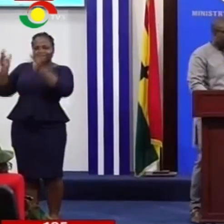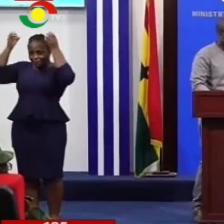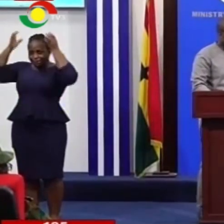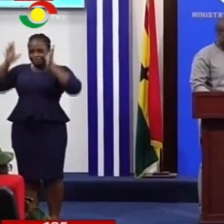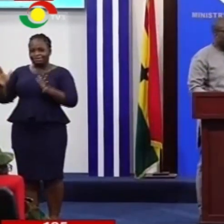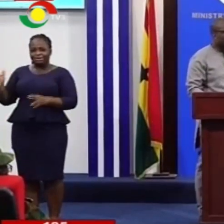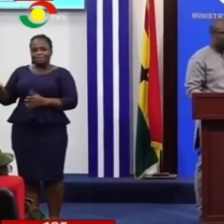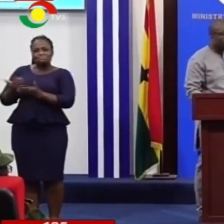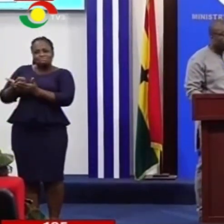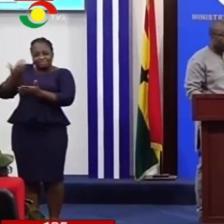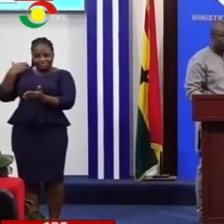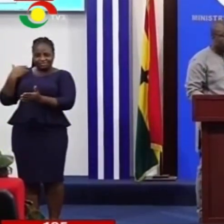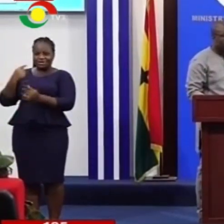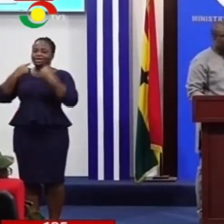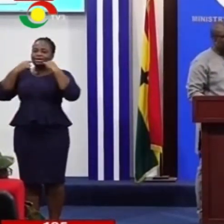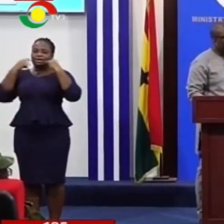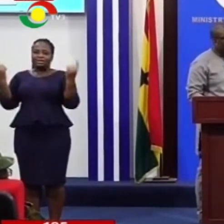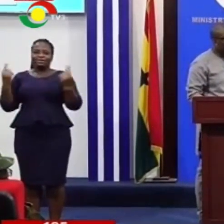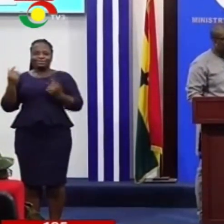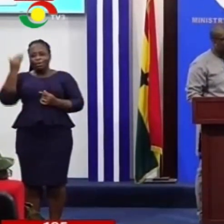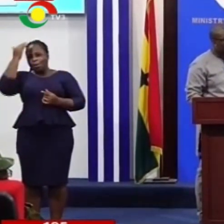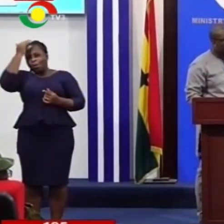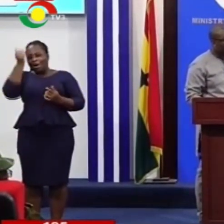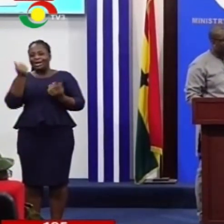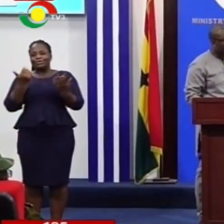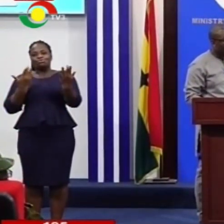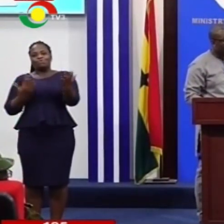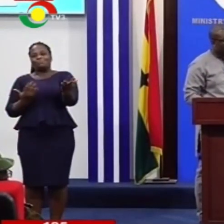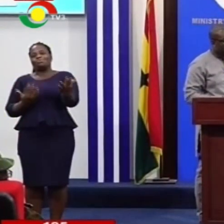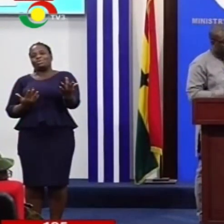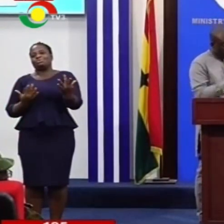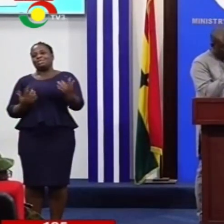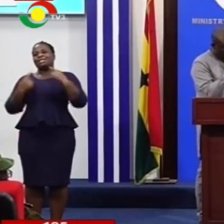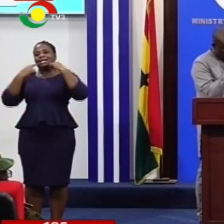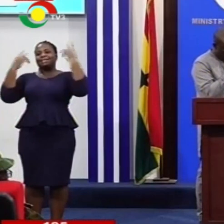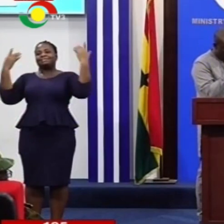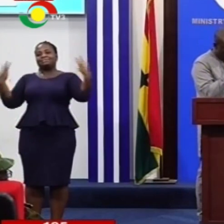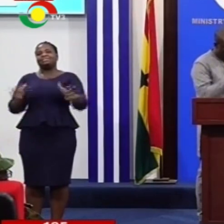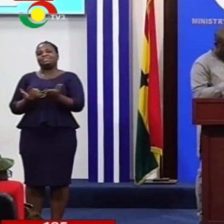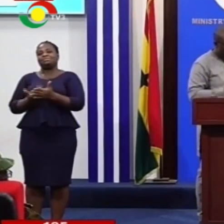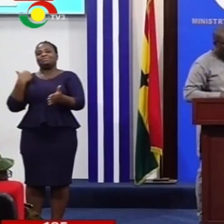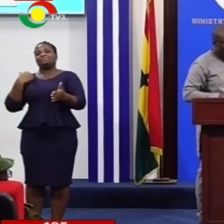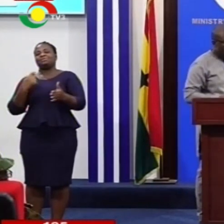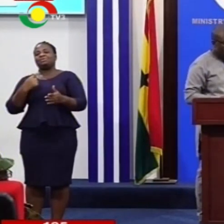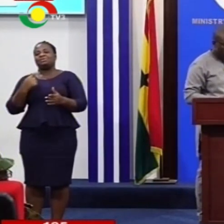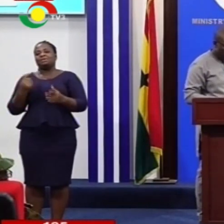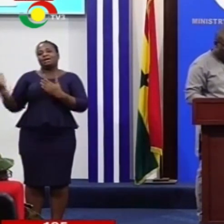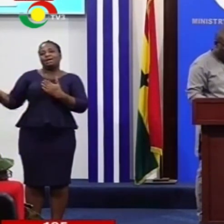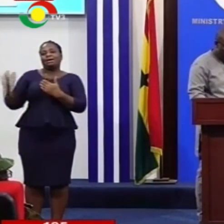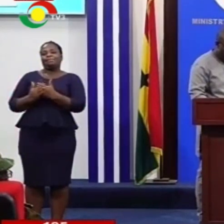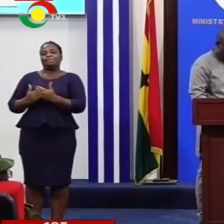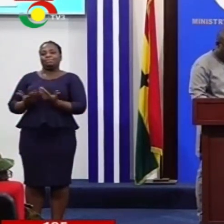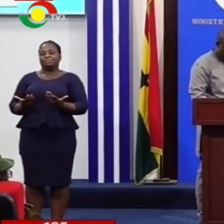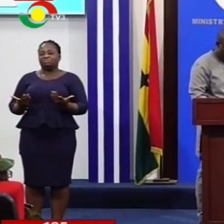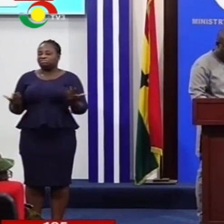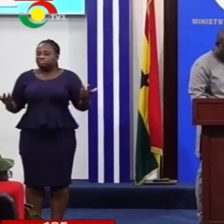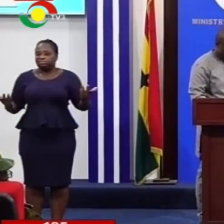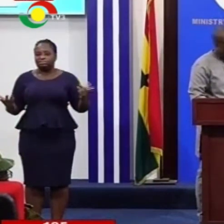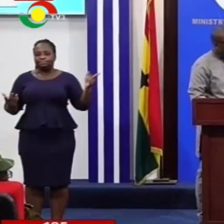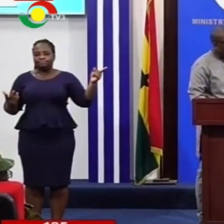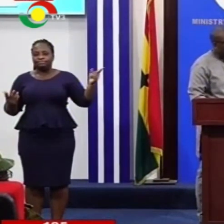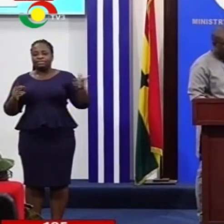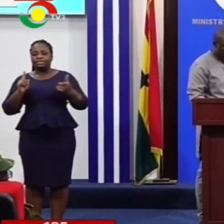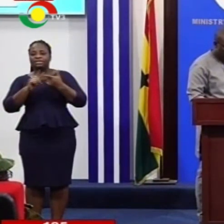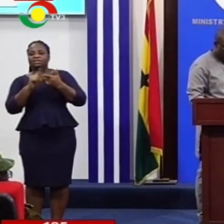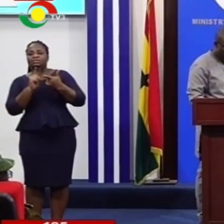a war abandoned system. Now, didn't in Afina or more air science share or there to a moment. Afi master ma tosu mi